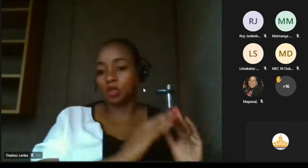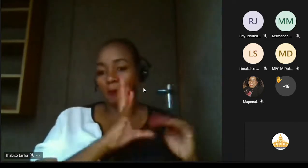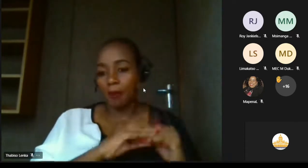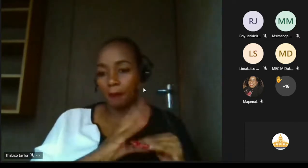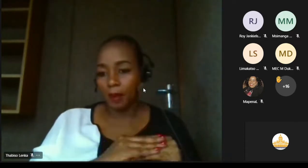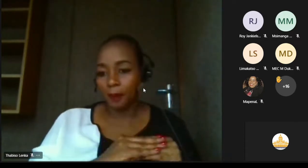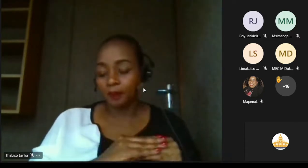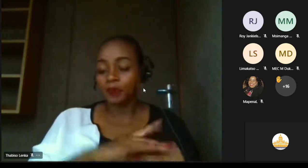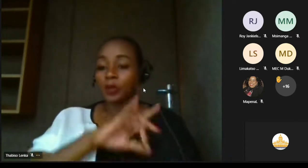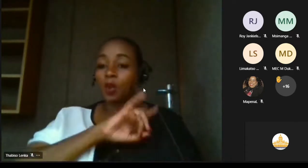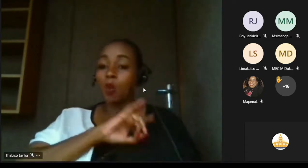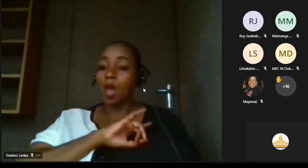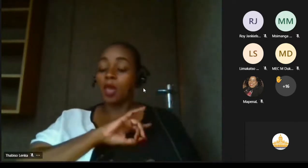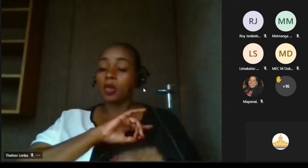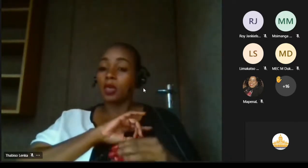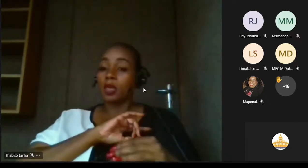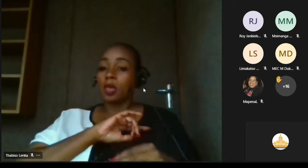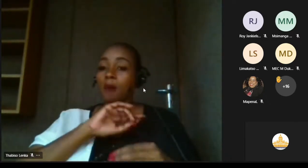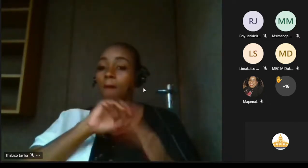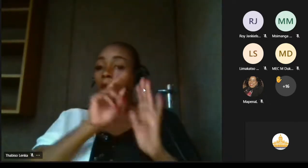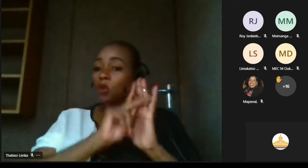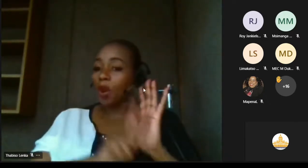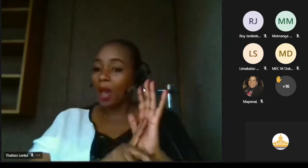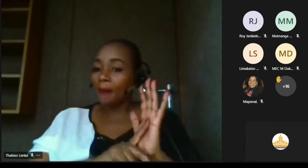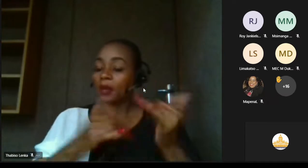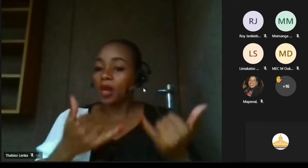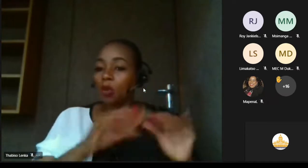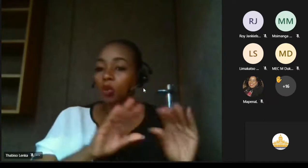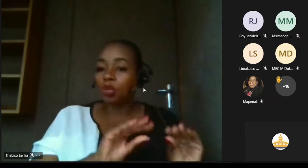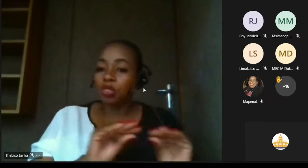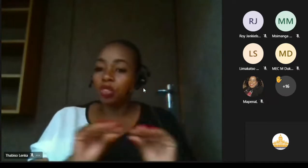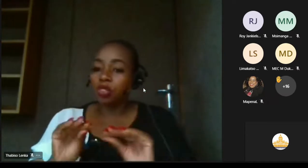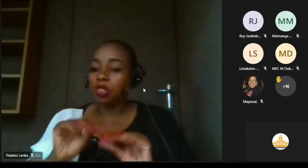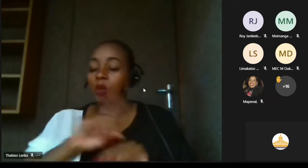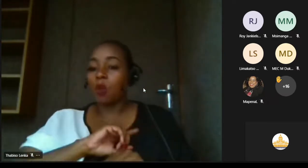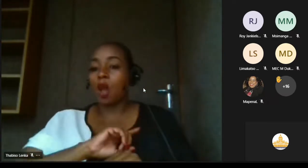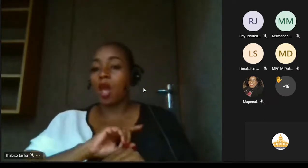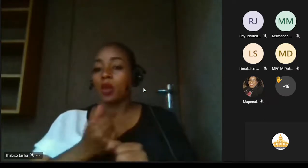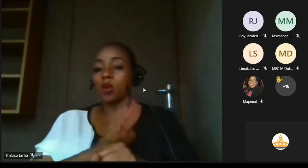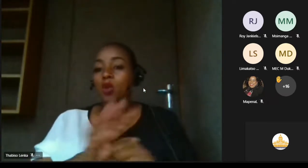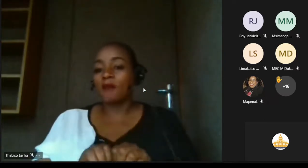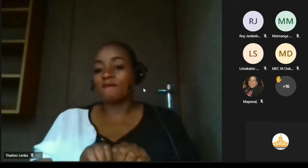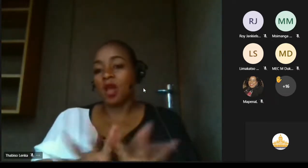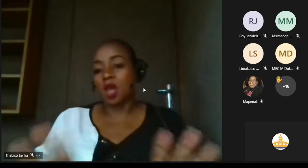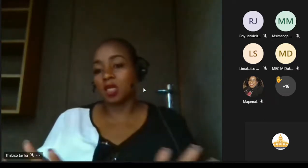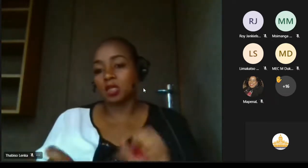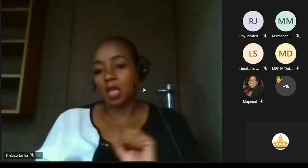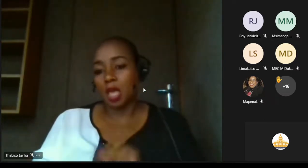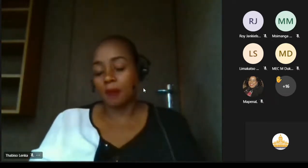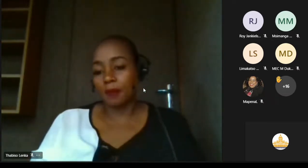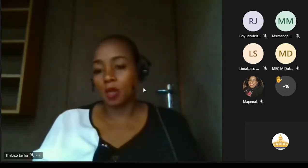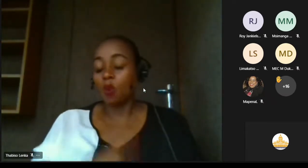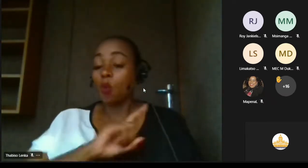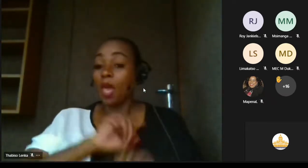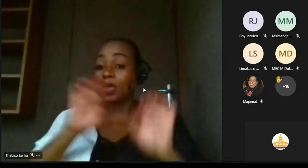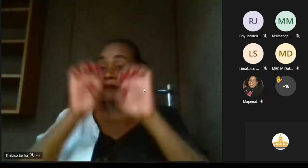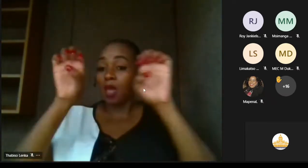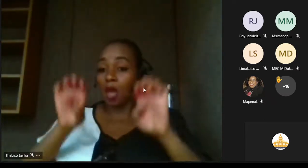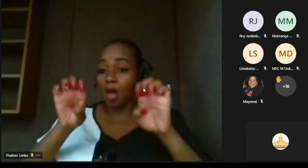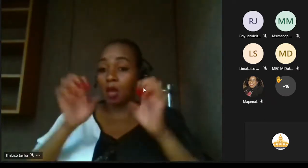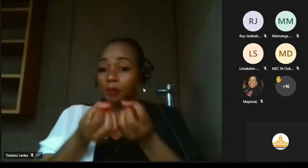hobane programme e ile ya jaiswa ke taba ya COVID regulations hobane di-title deed ha o di ntsha